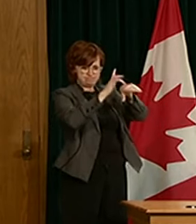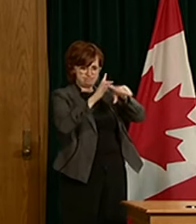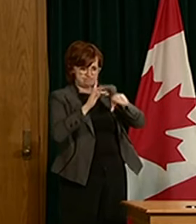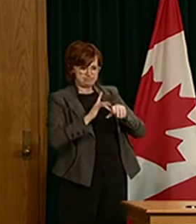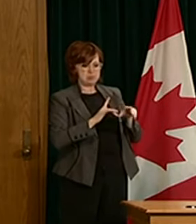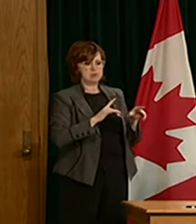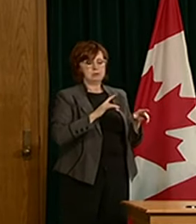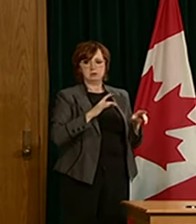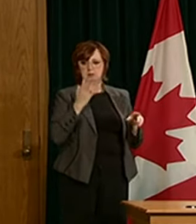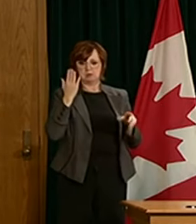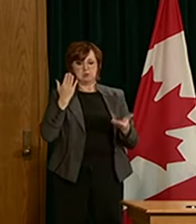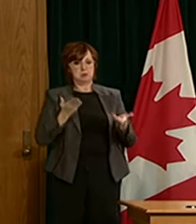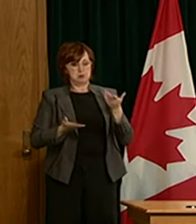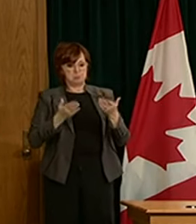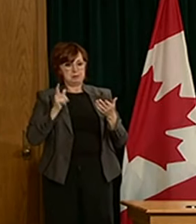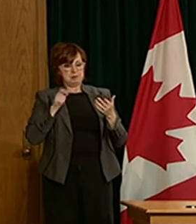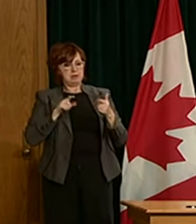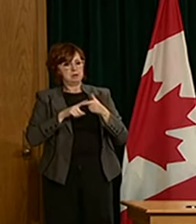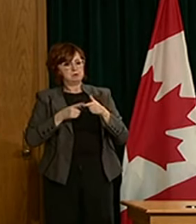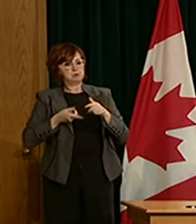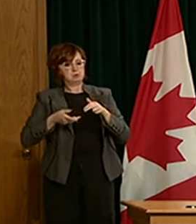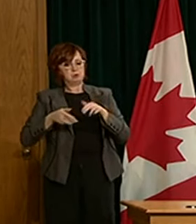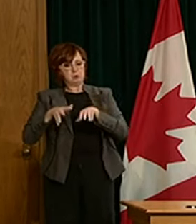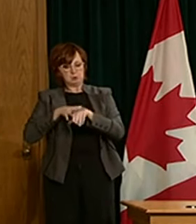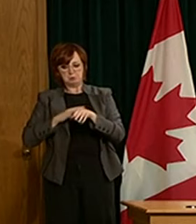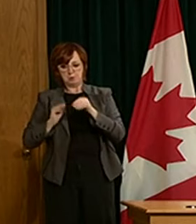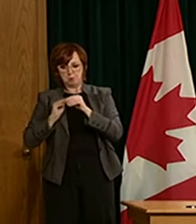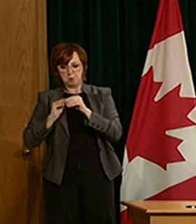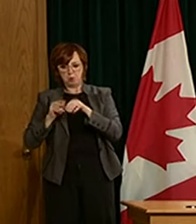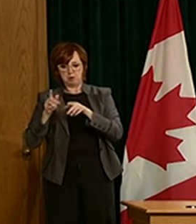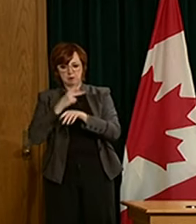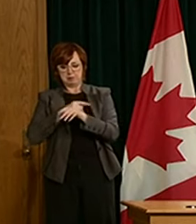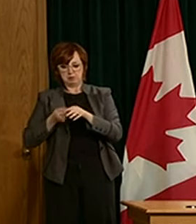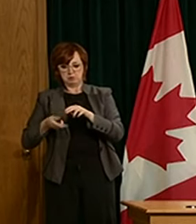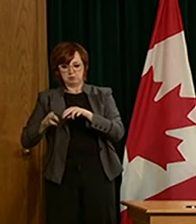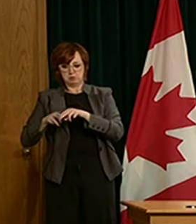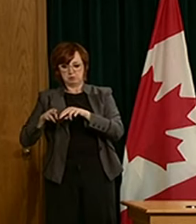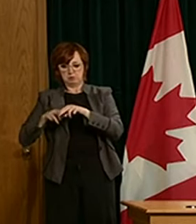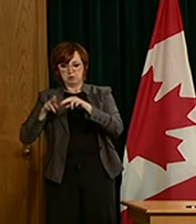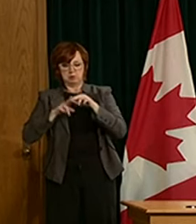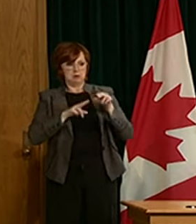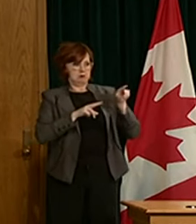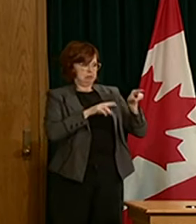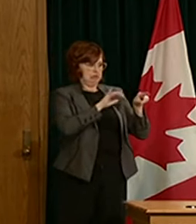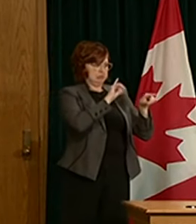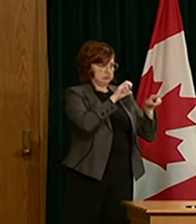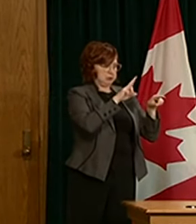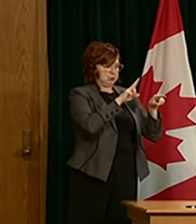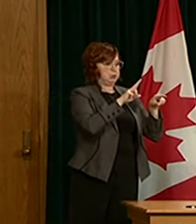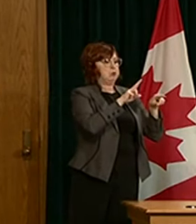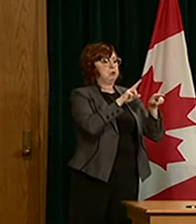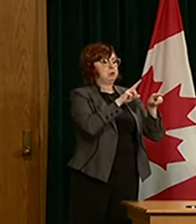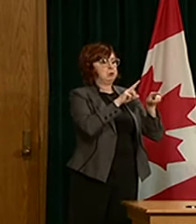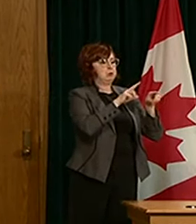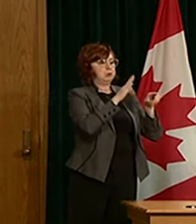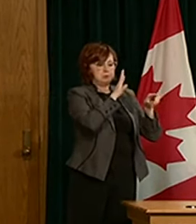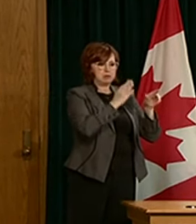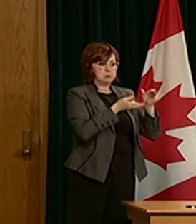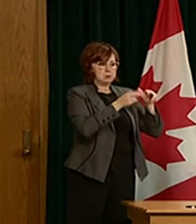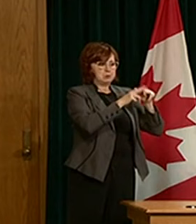through the doors. The second scalable planning scenario that we've developed is for contingency capacity. And